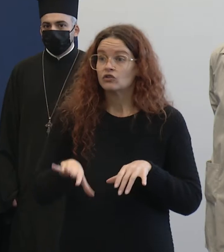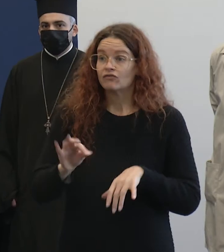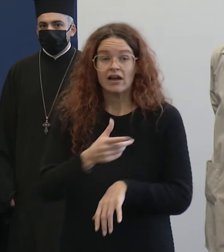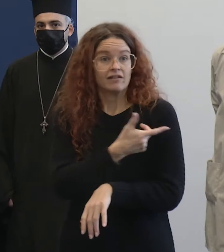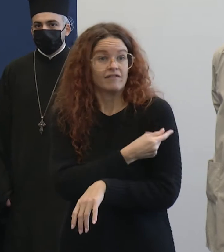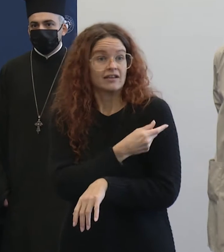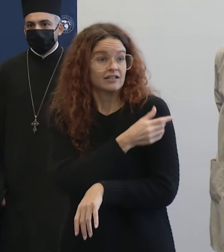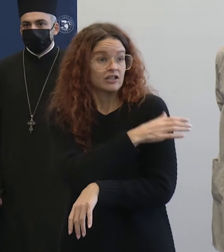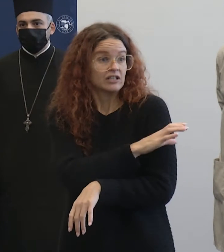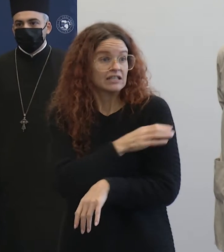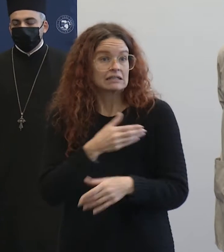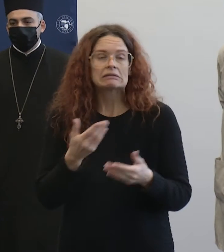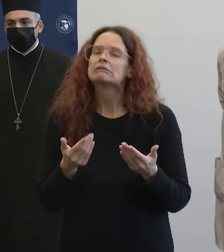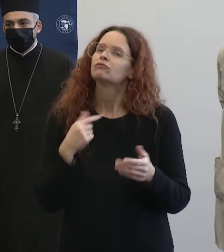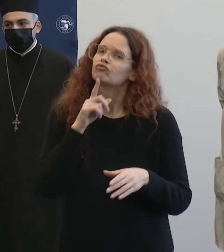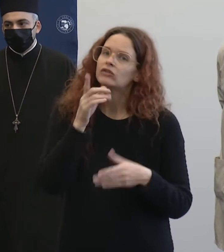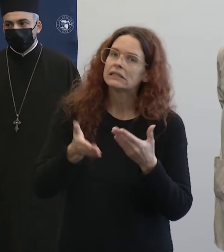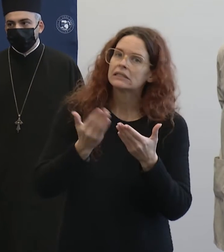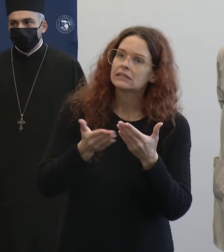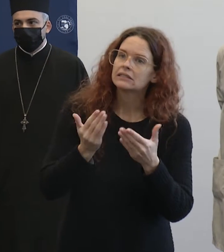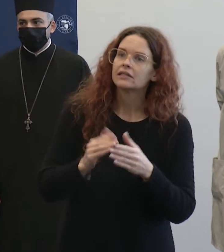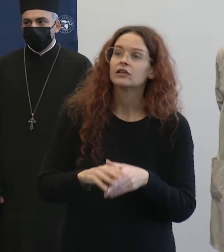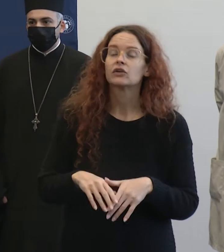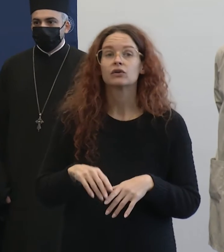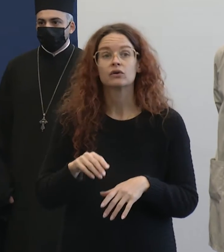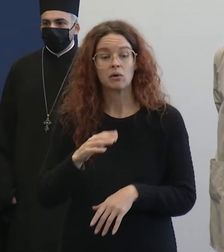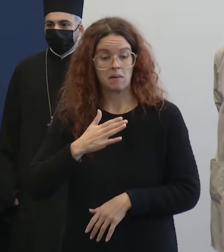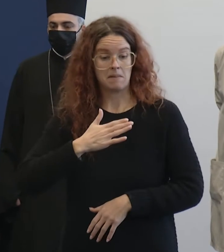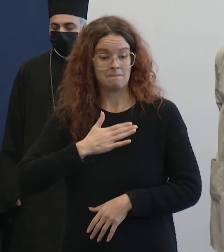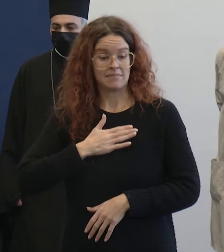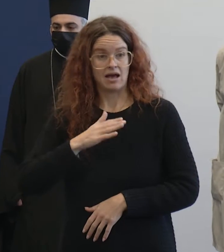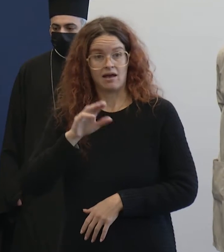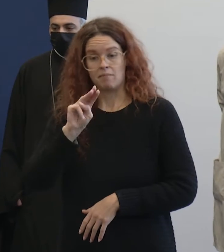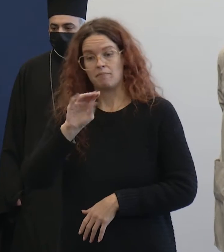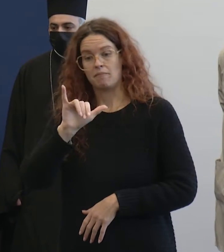clinic around you, it's very easy. Just visit